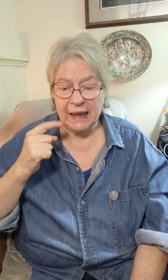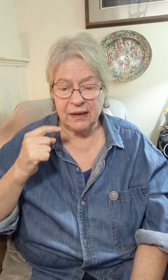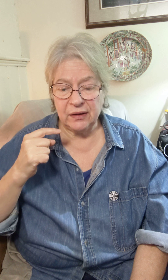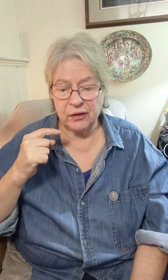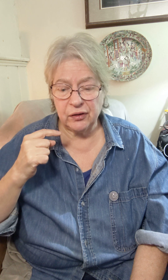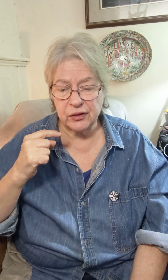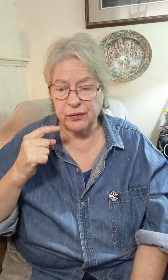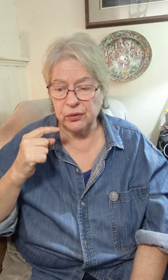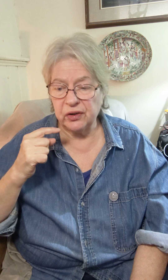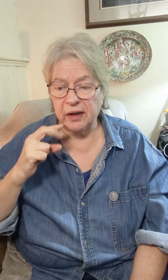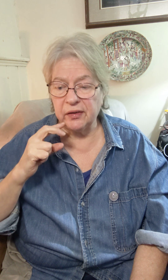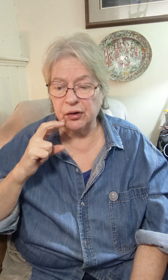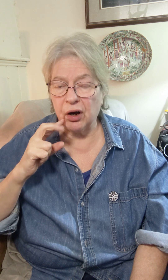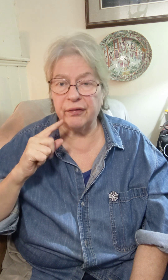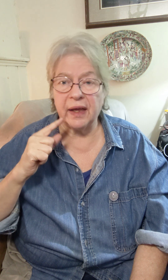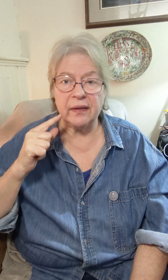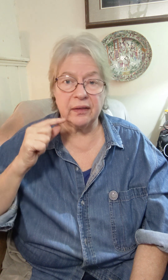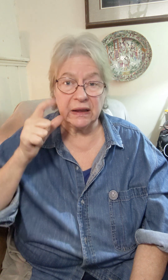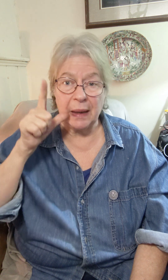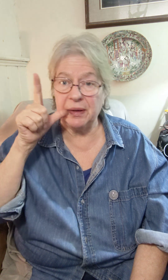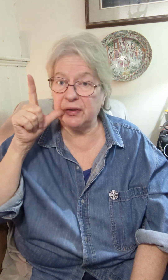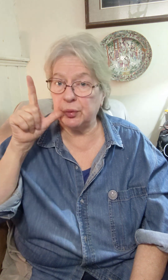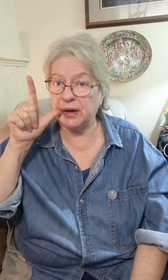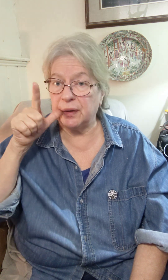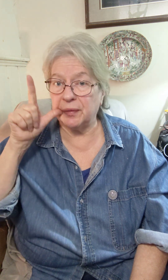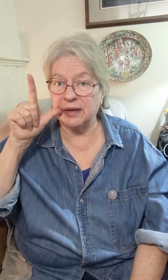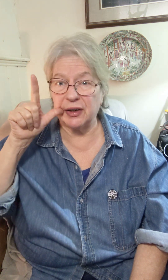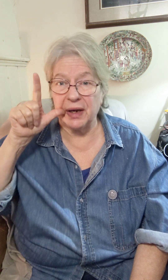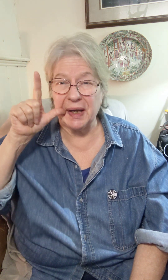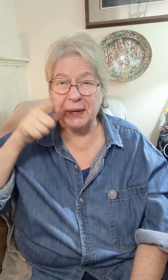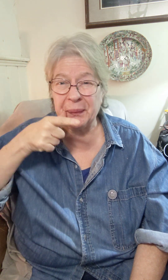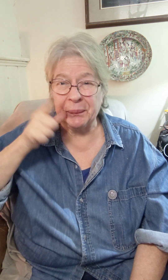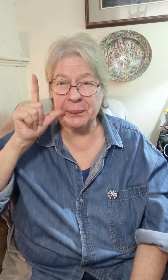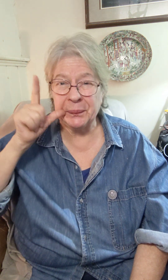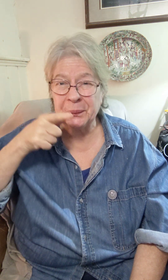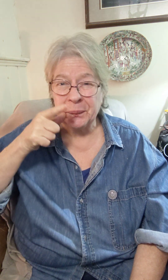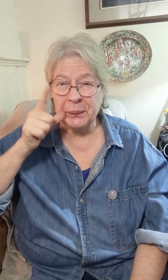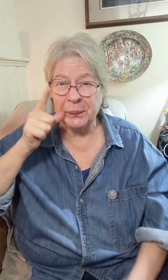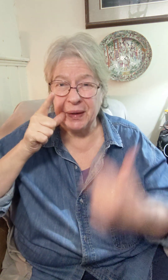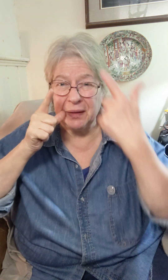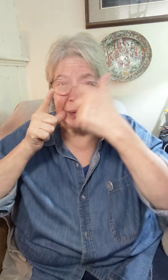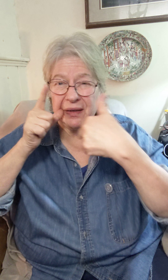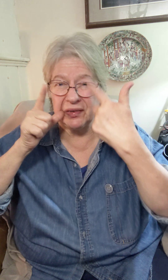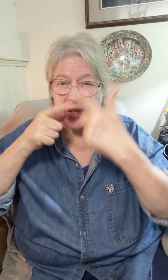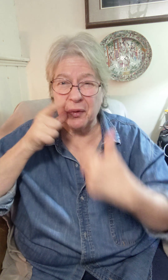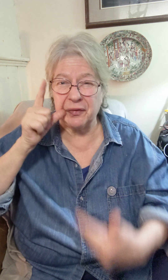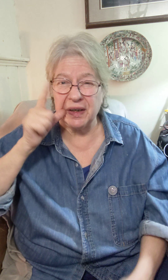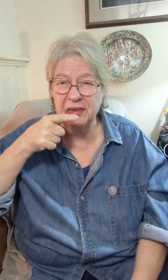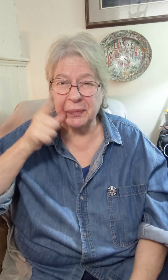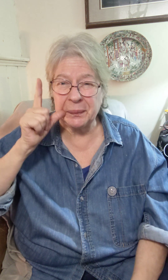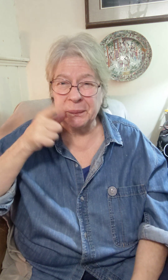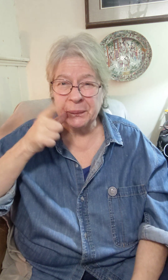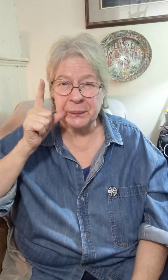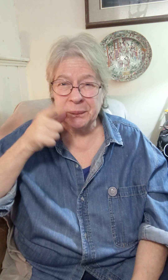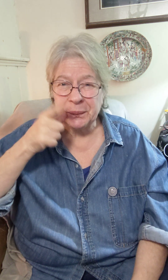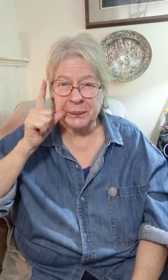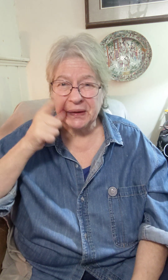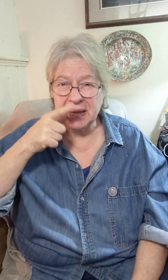and there's a few signs that are off that. Lemon is one of them. The letter L. Make the sour face.